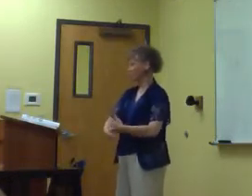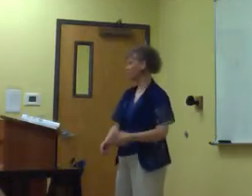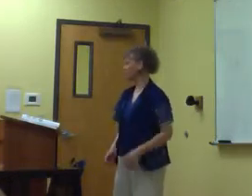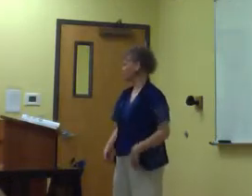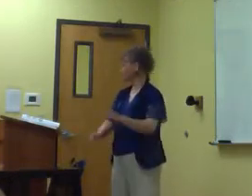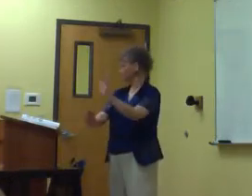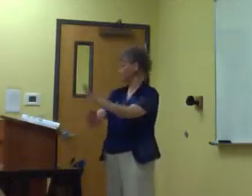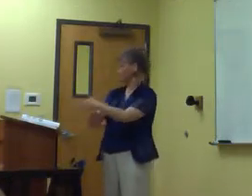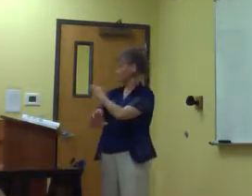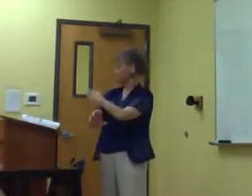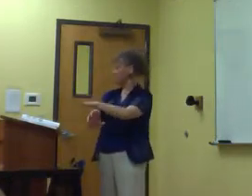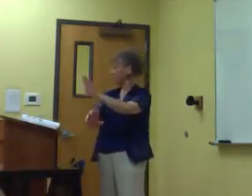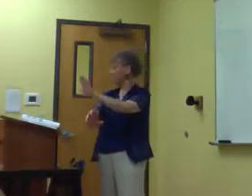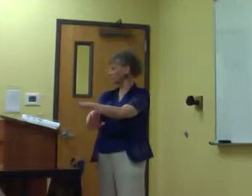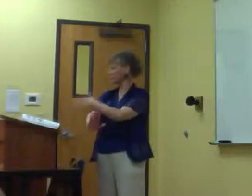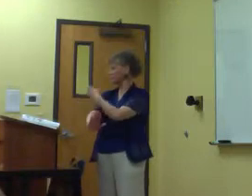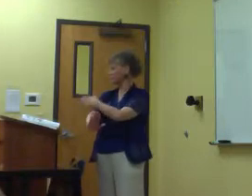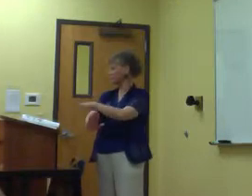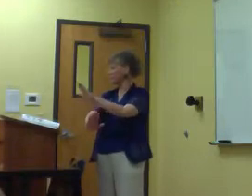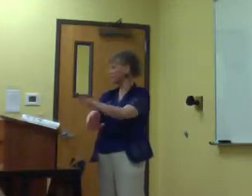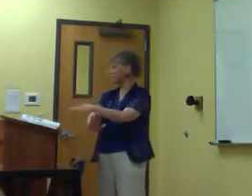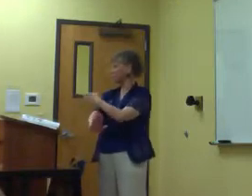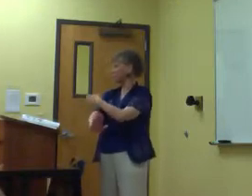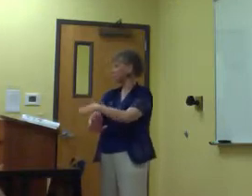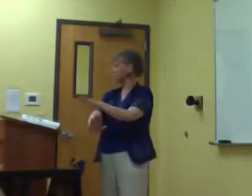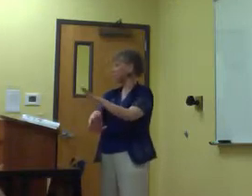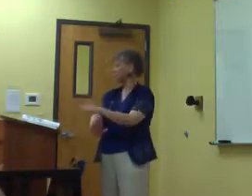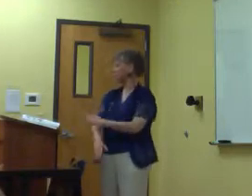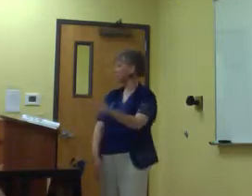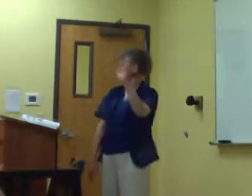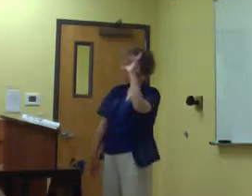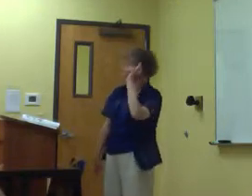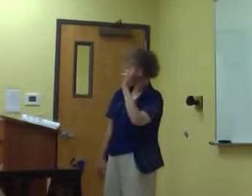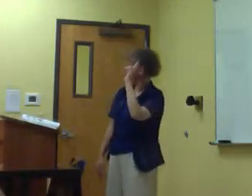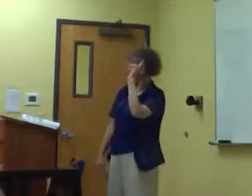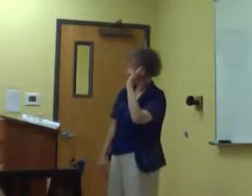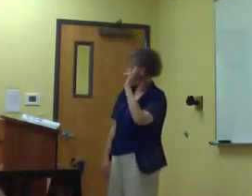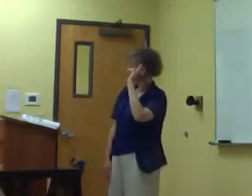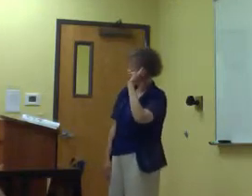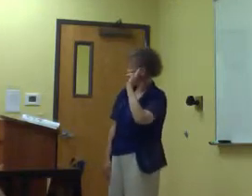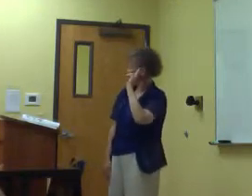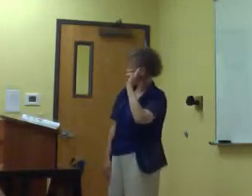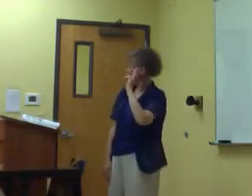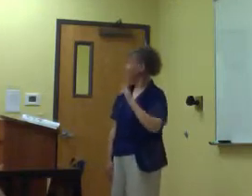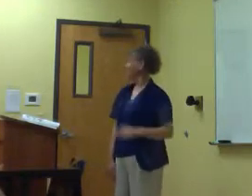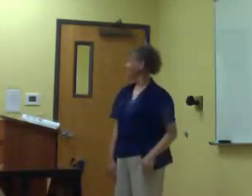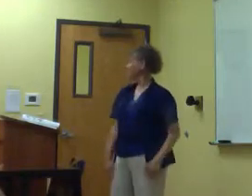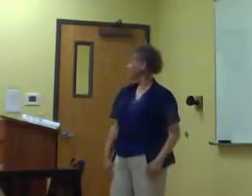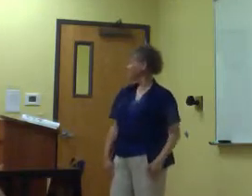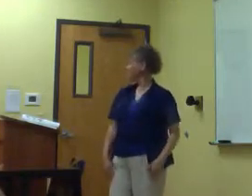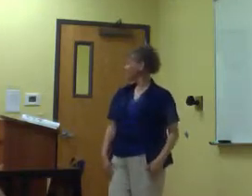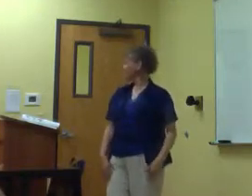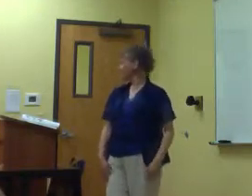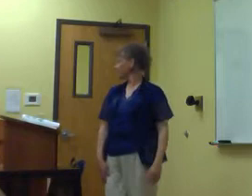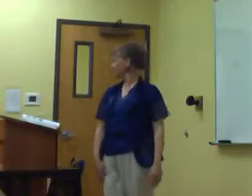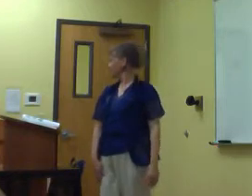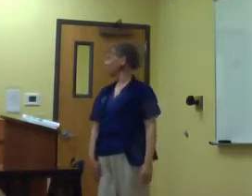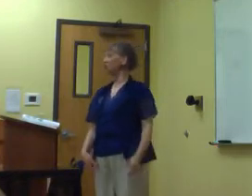different. Music. Music, listening to. This next one, she